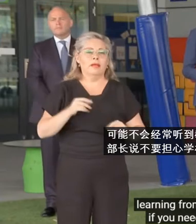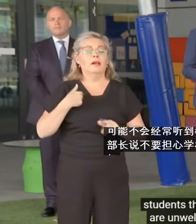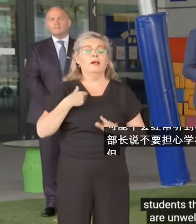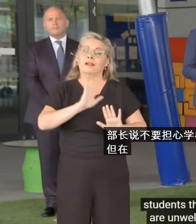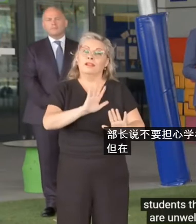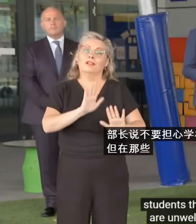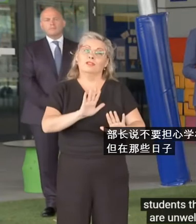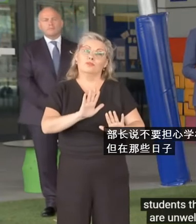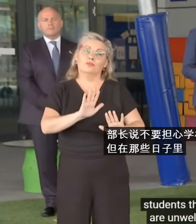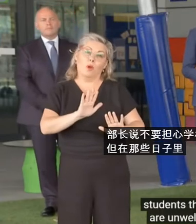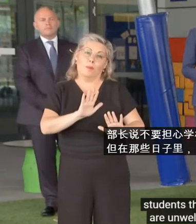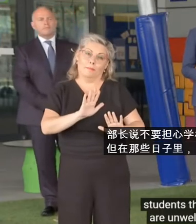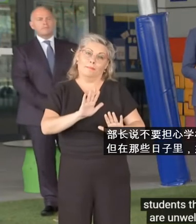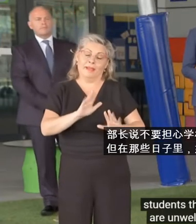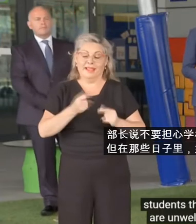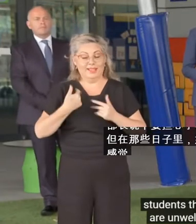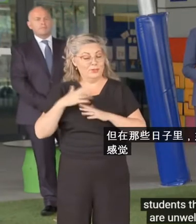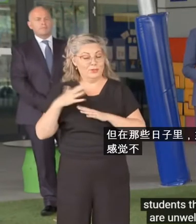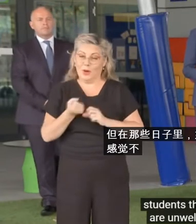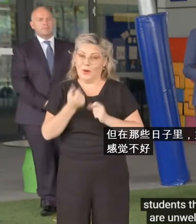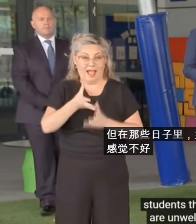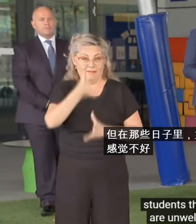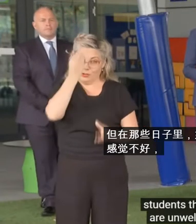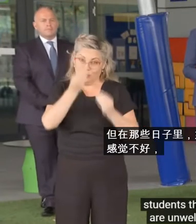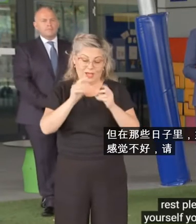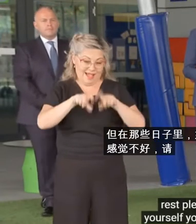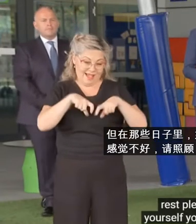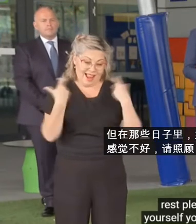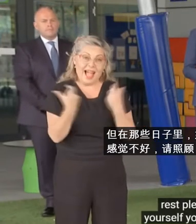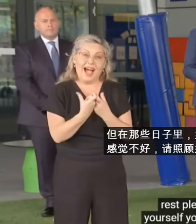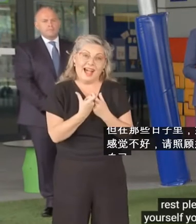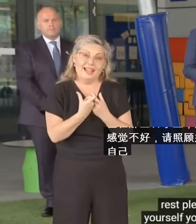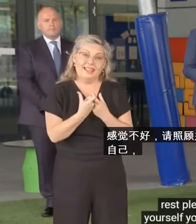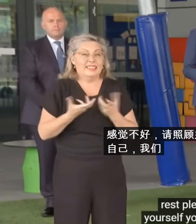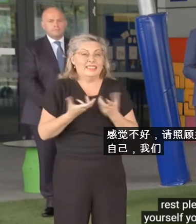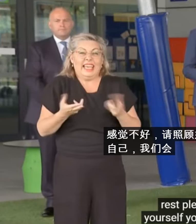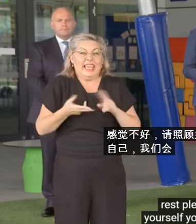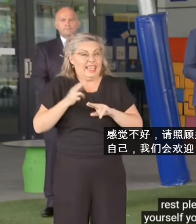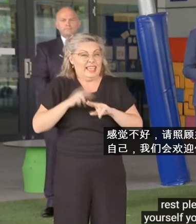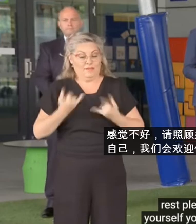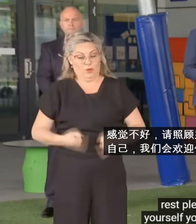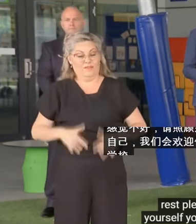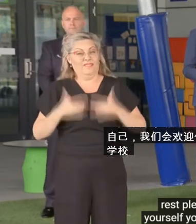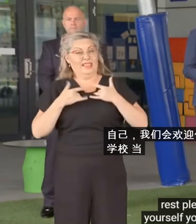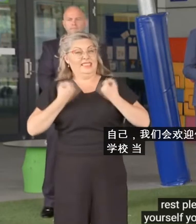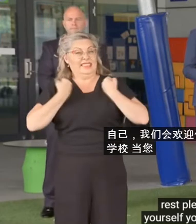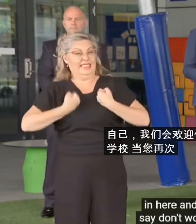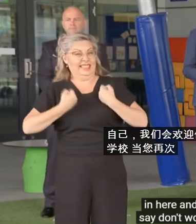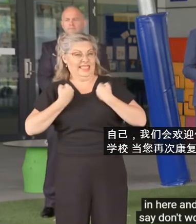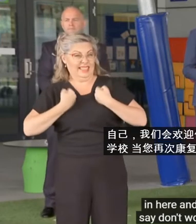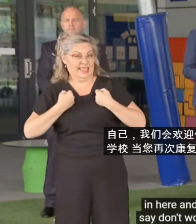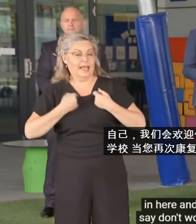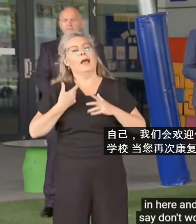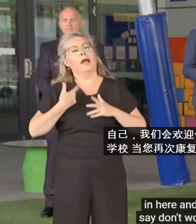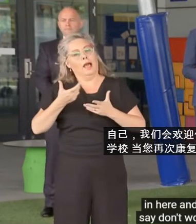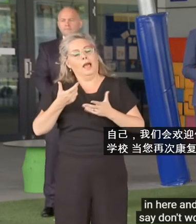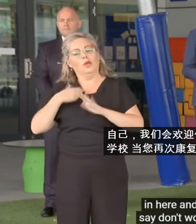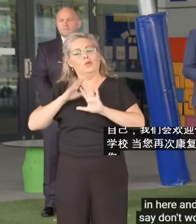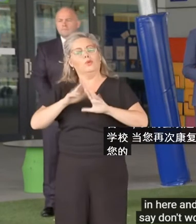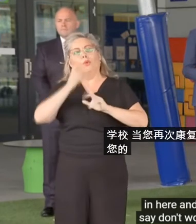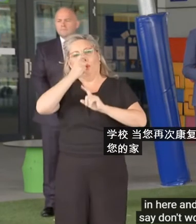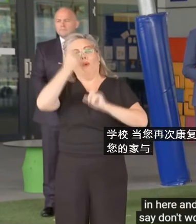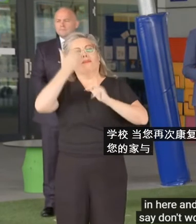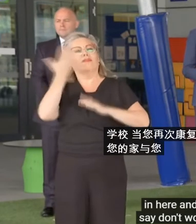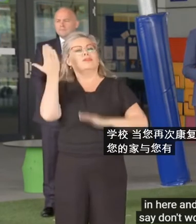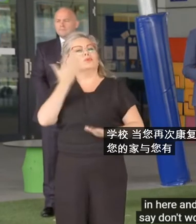worry about school, but for those few days if you're not feeling the best, please take care of yourself and we'll welcome you back to school when you're well again.